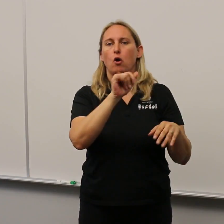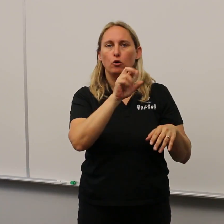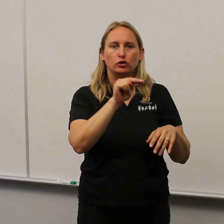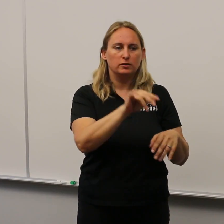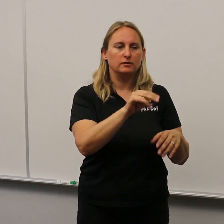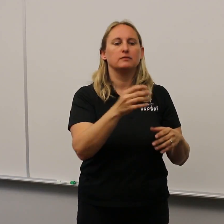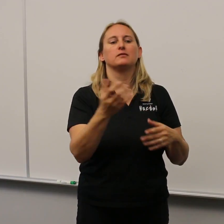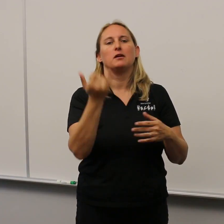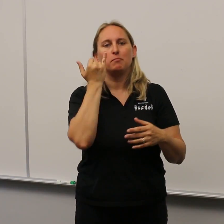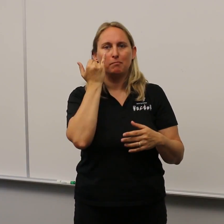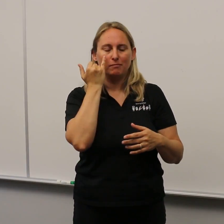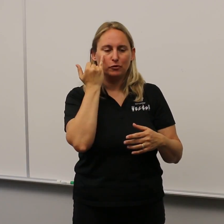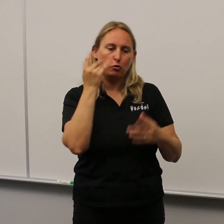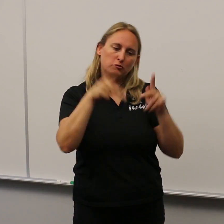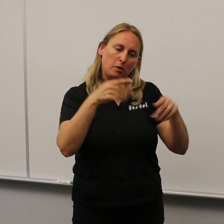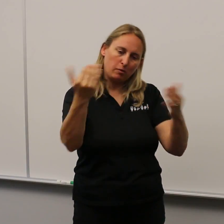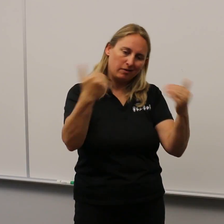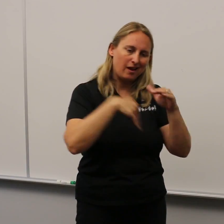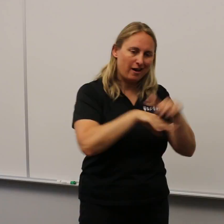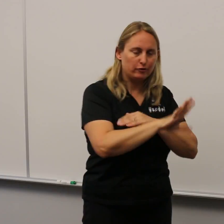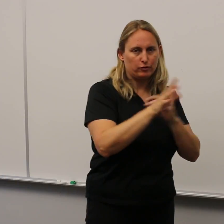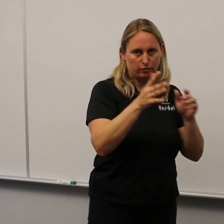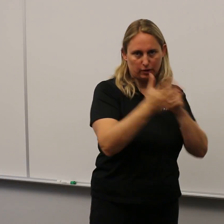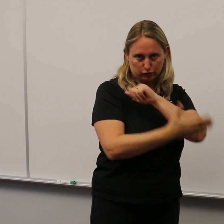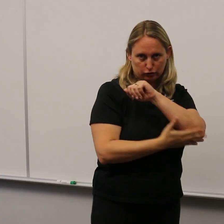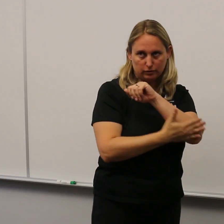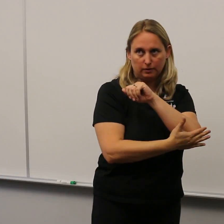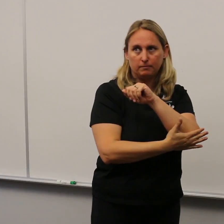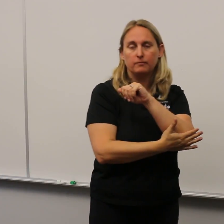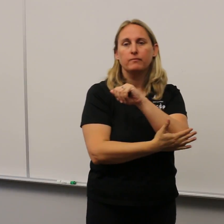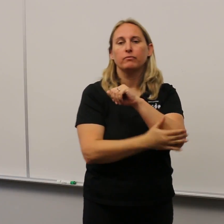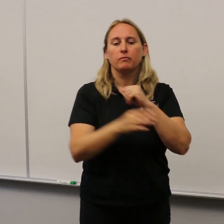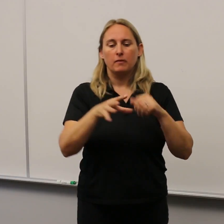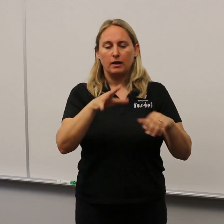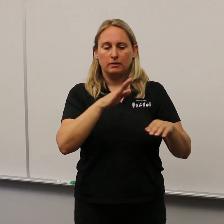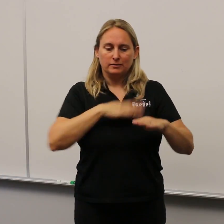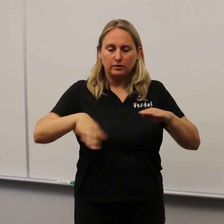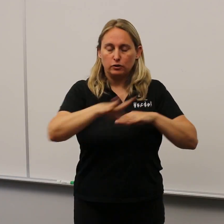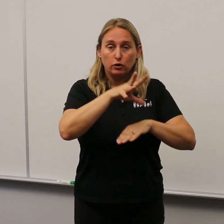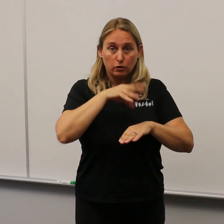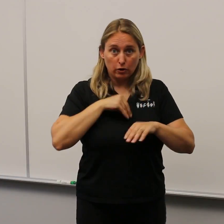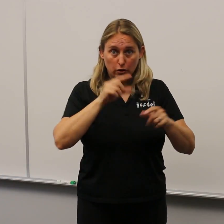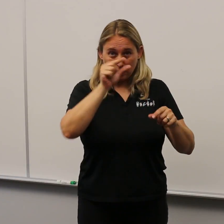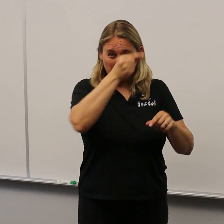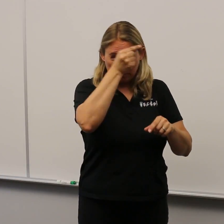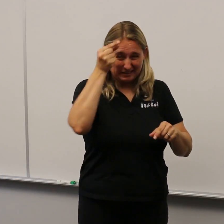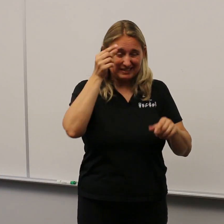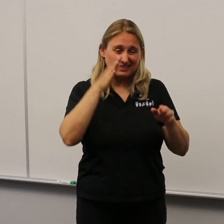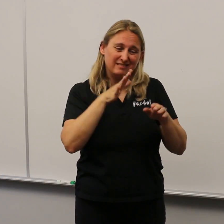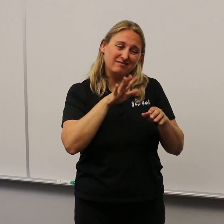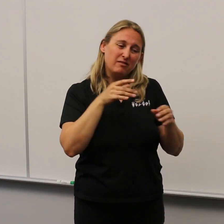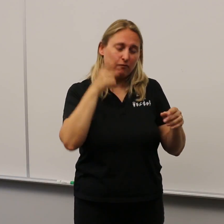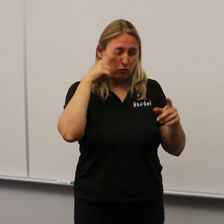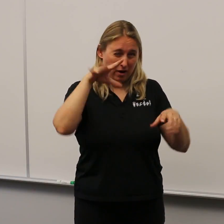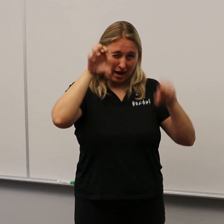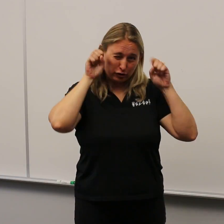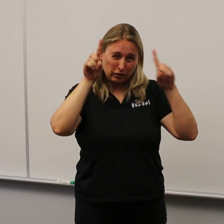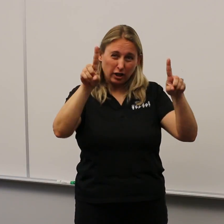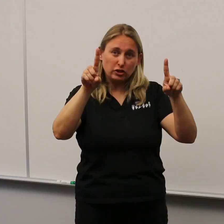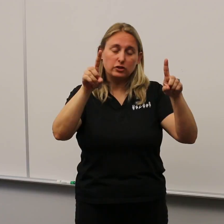immigration. Provincial and territorial governments are responsible for more regional issues, like education, healthcare